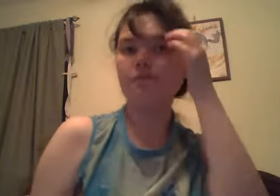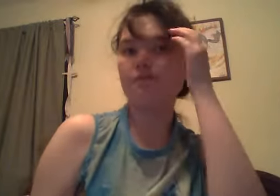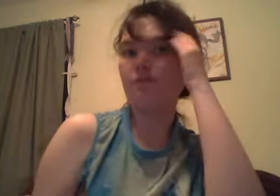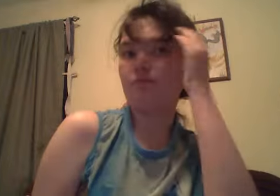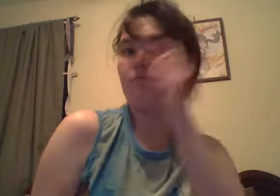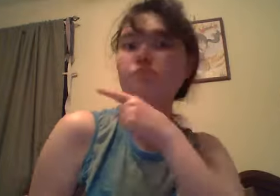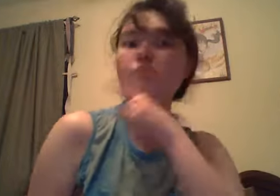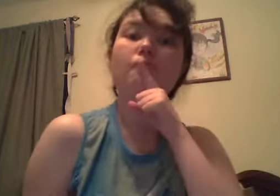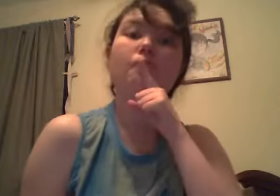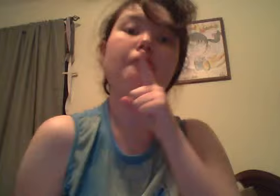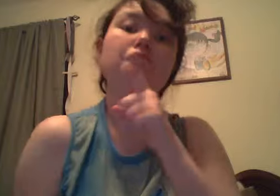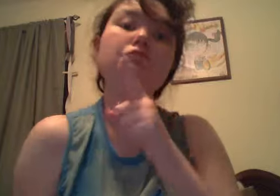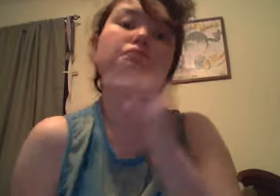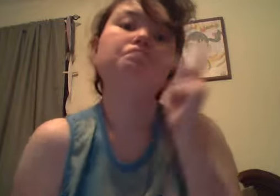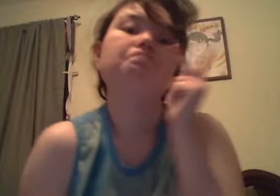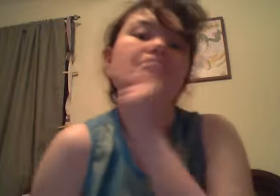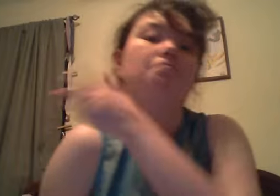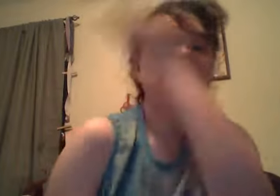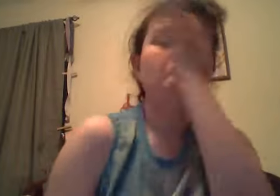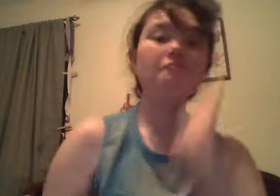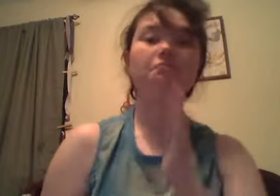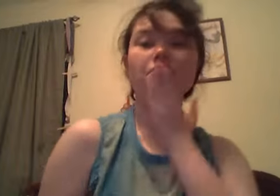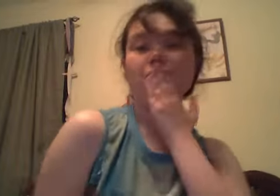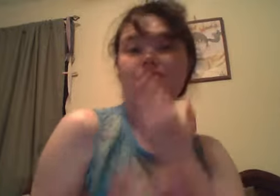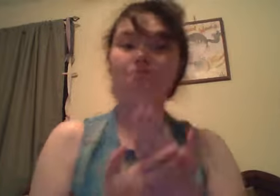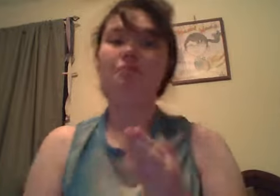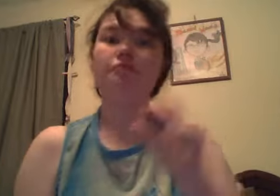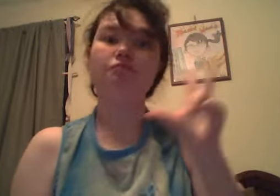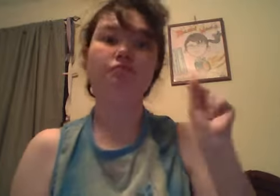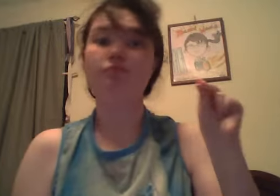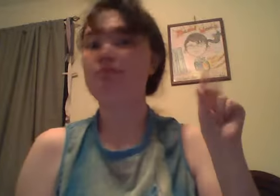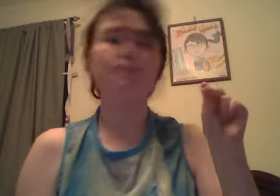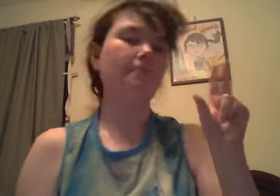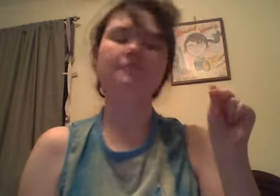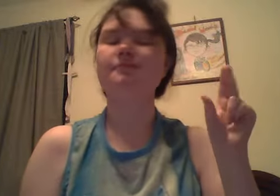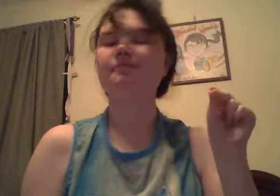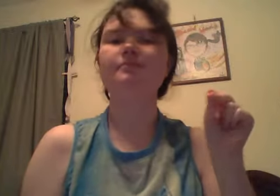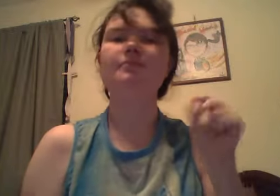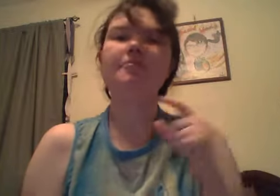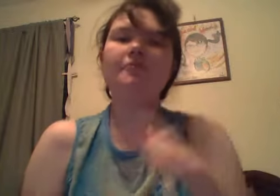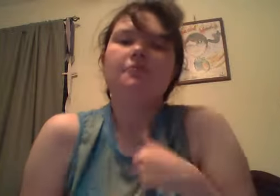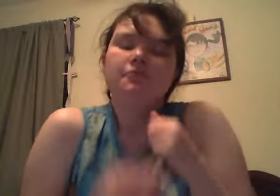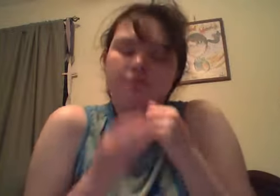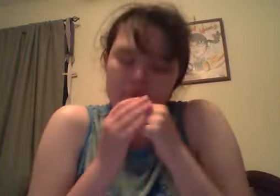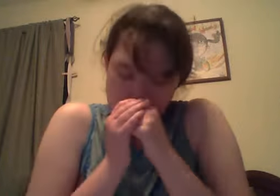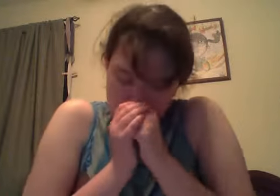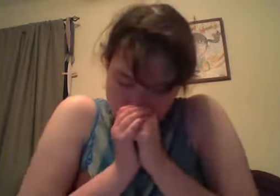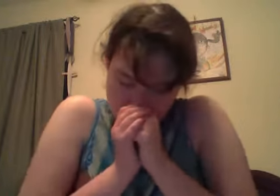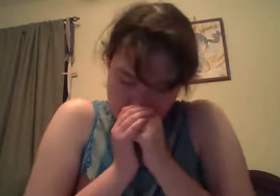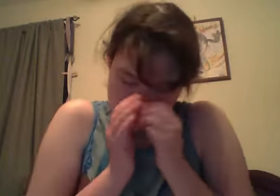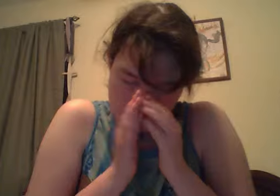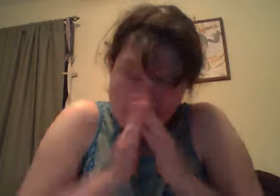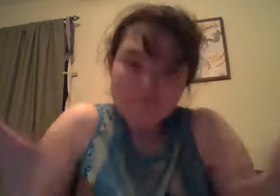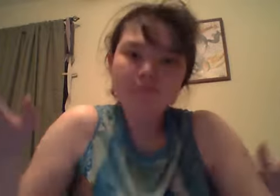You know the secret I could never tell And when I'm flying you bring